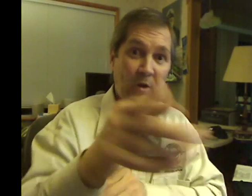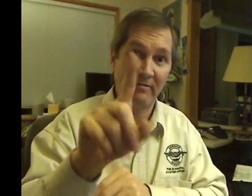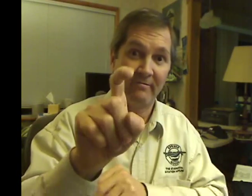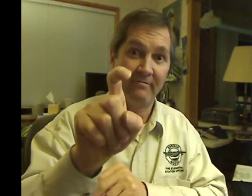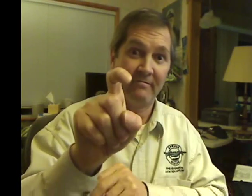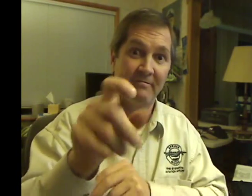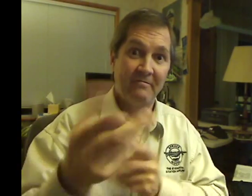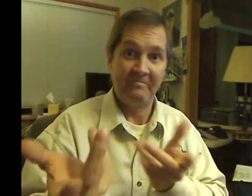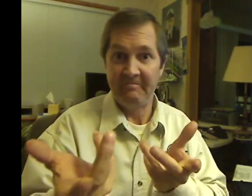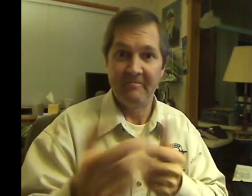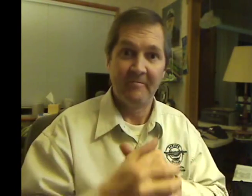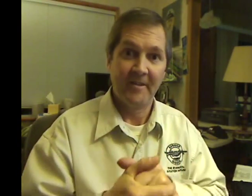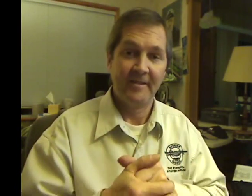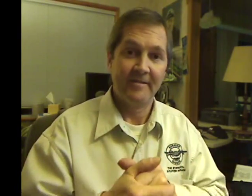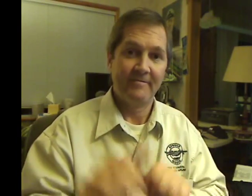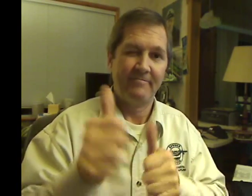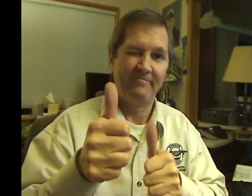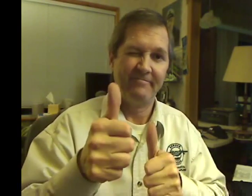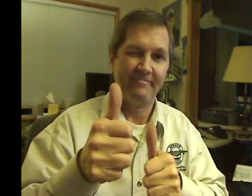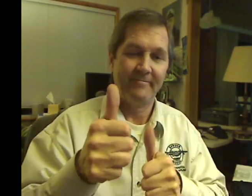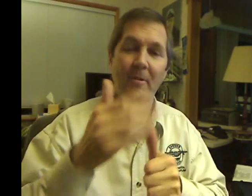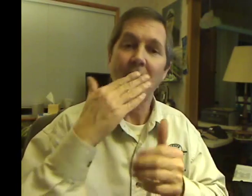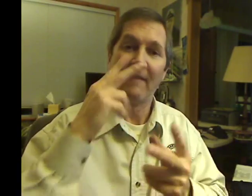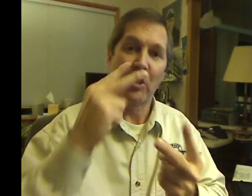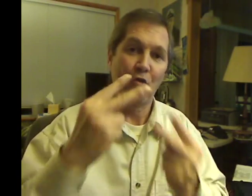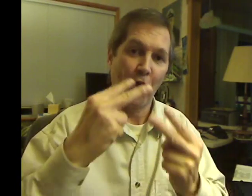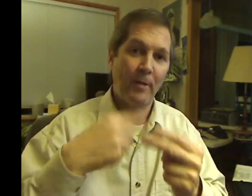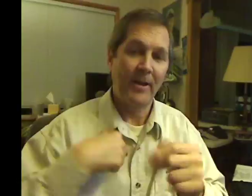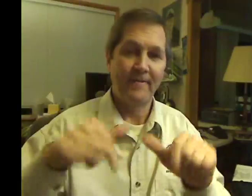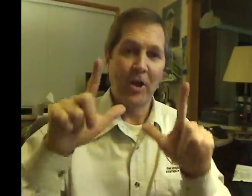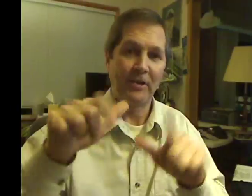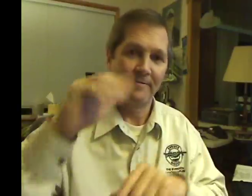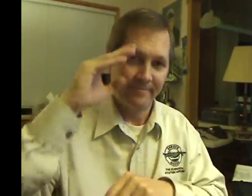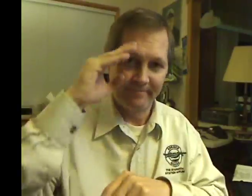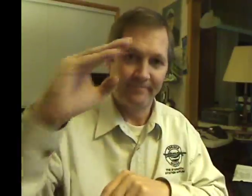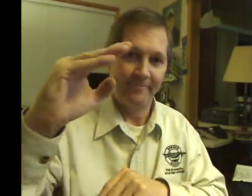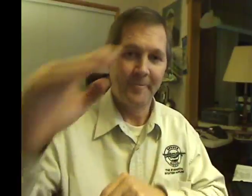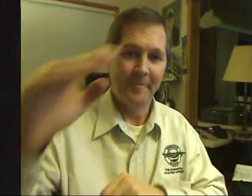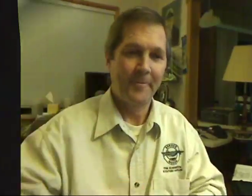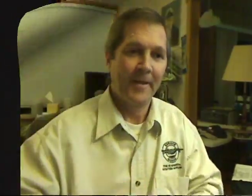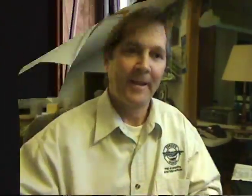declassify confidential documents to aid the investigation.